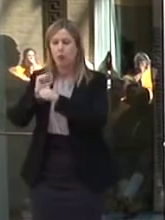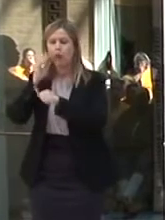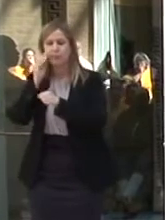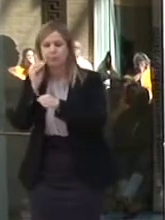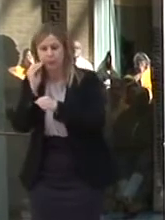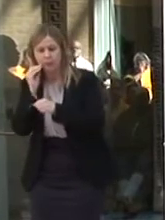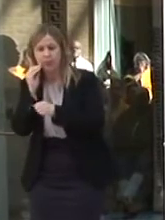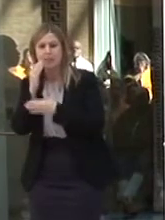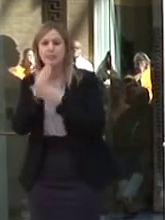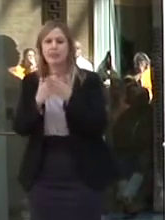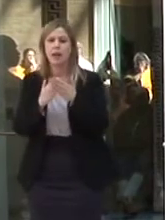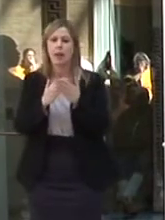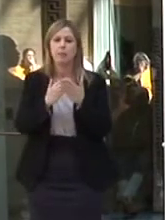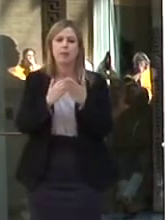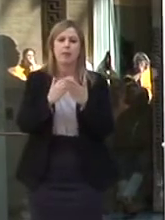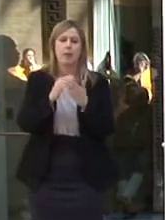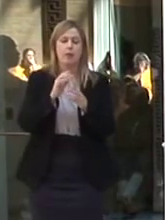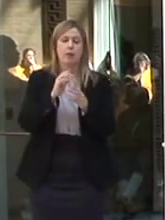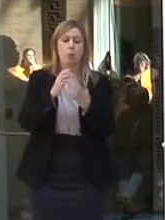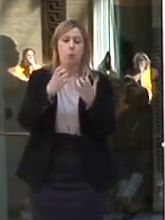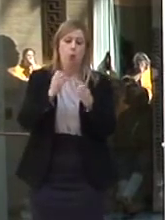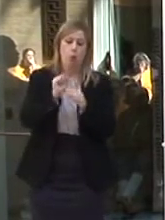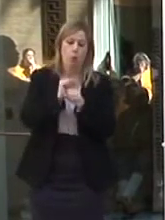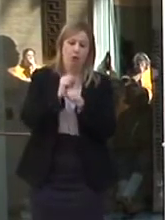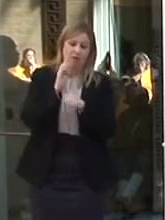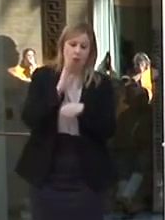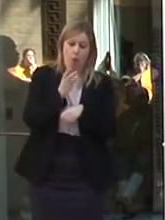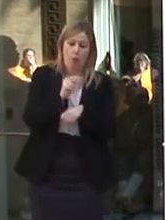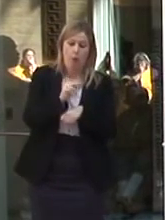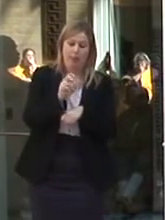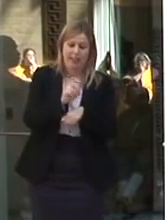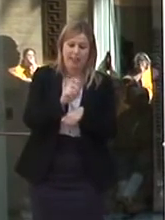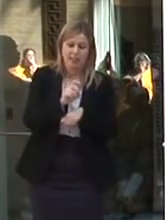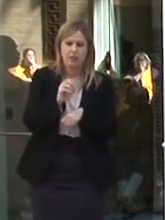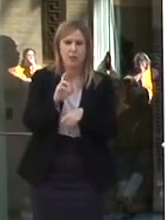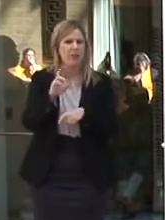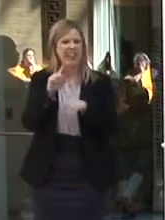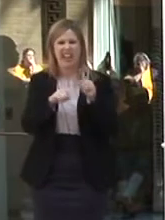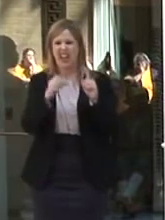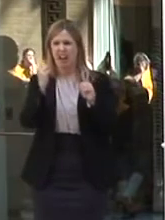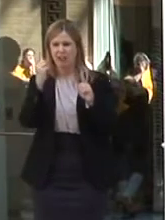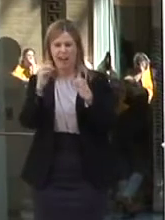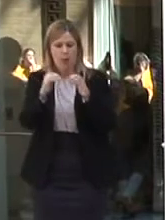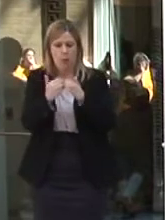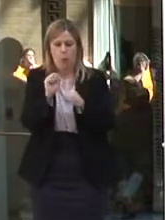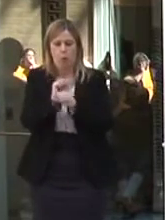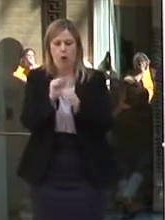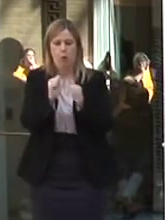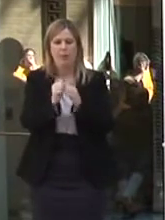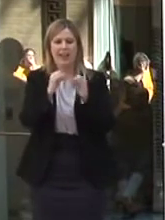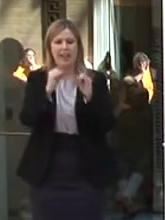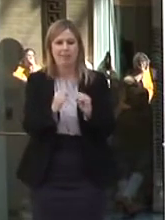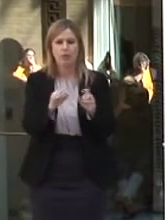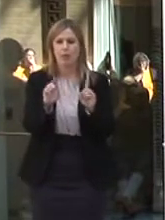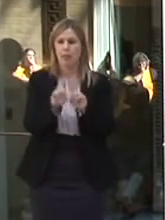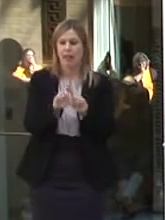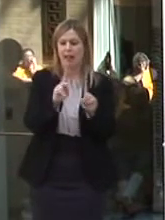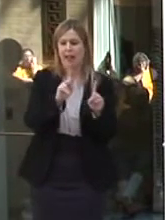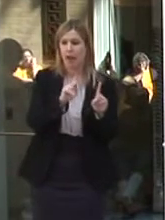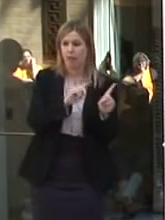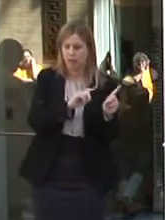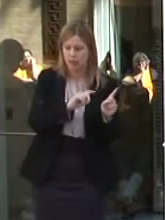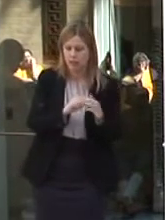Some start this job only to meet their own needs, or they can't understand how to work with individuals like Karen.